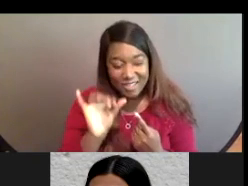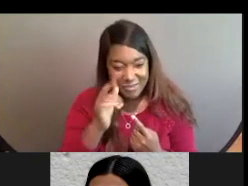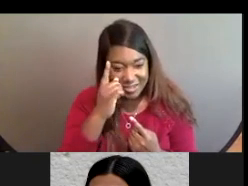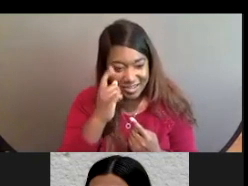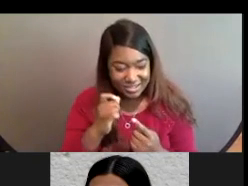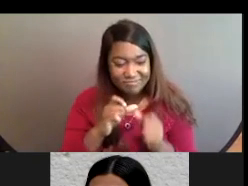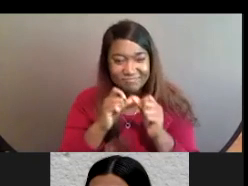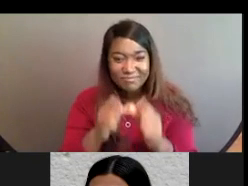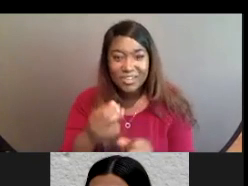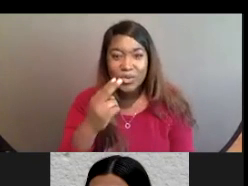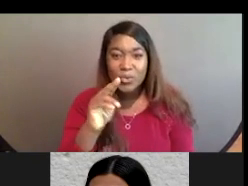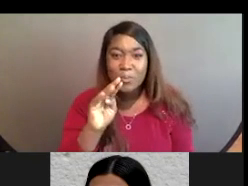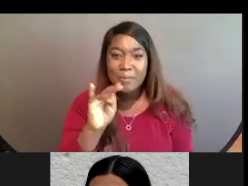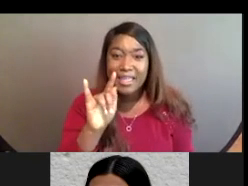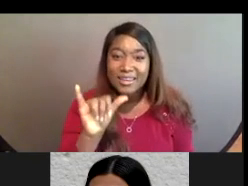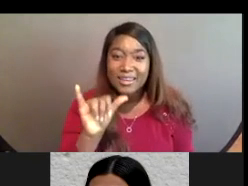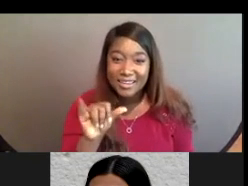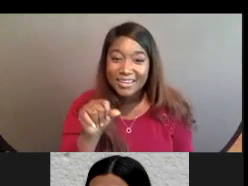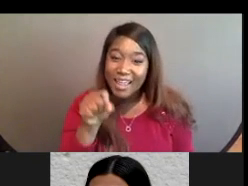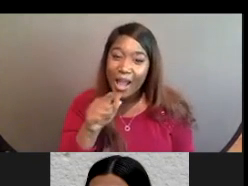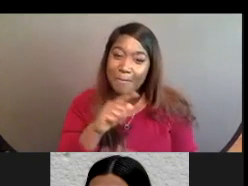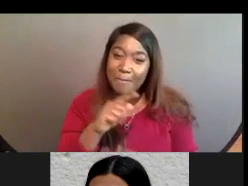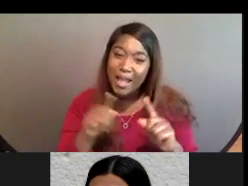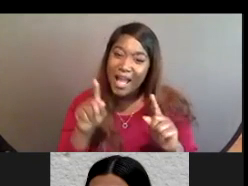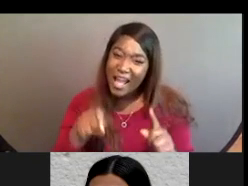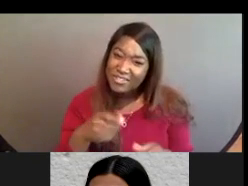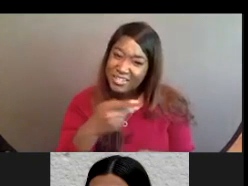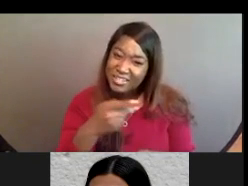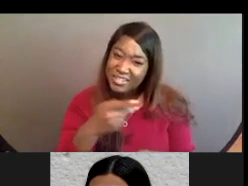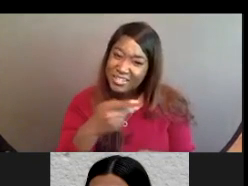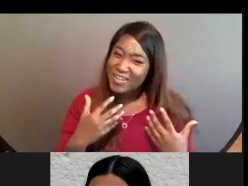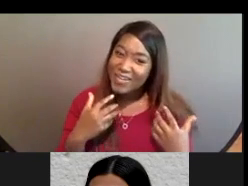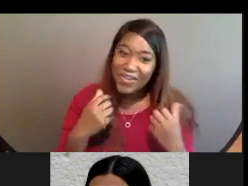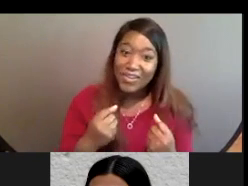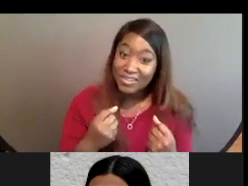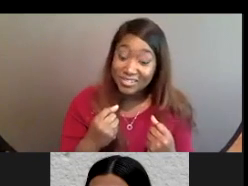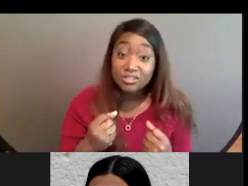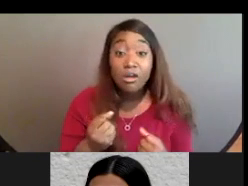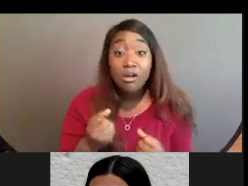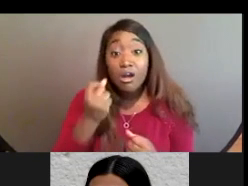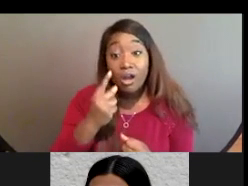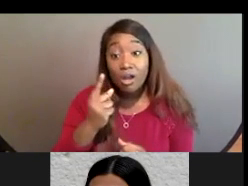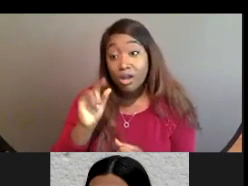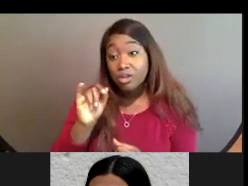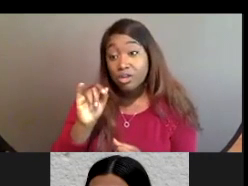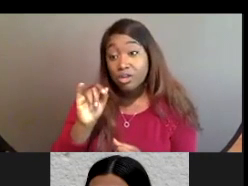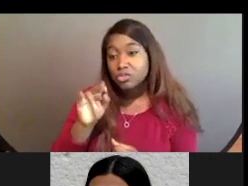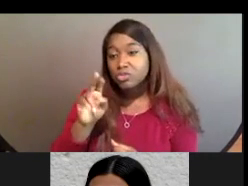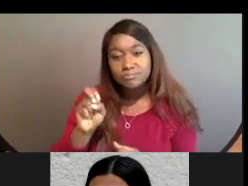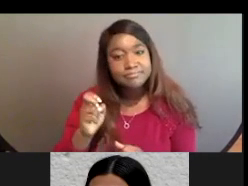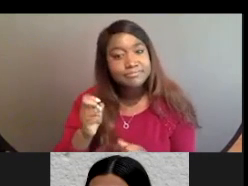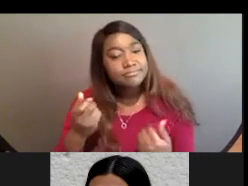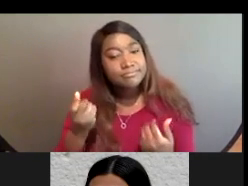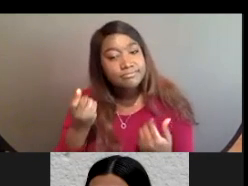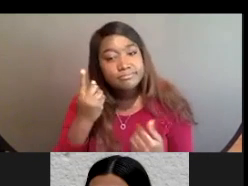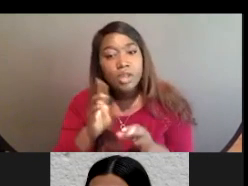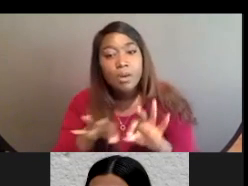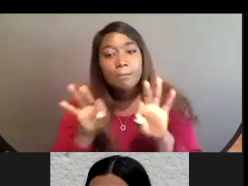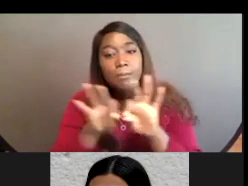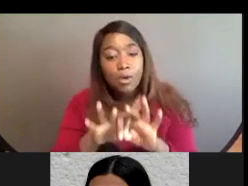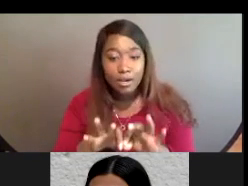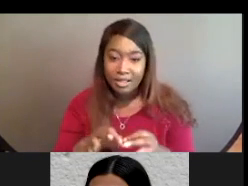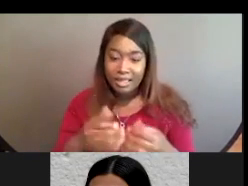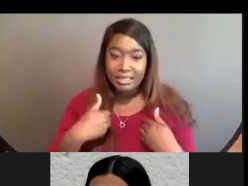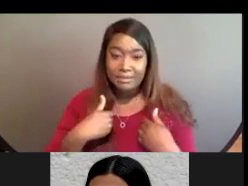some courage. And the other thing that's really important to me, June, is that I have a network of teachers and collaborators. I have